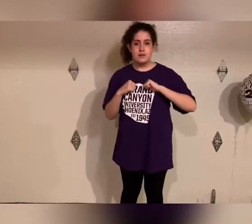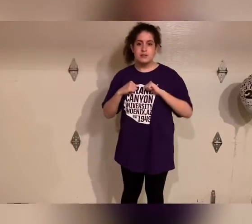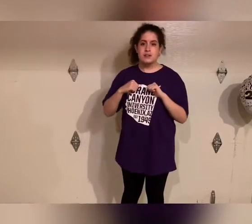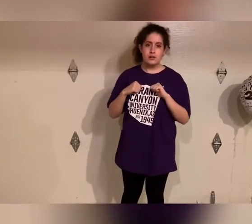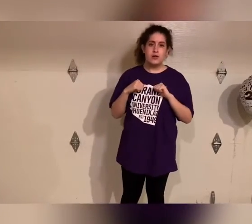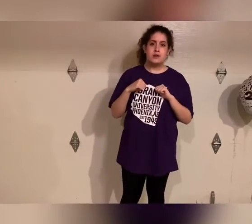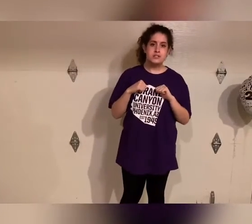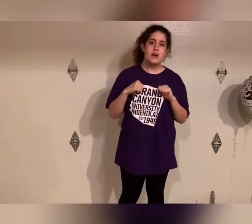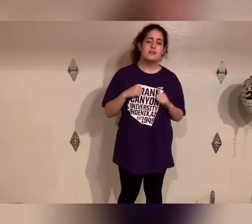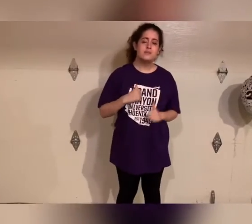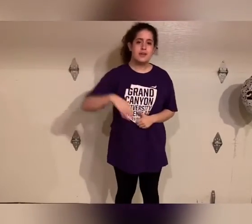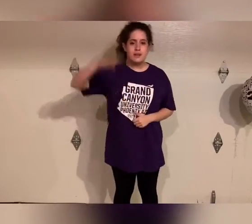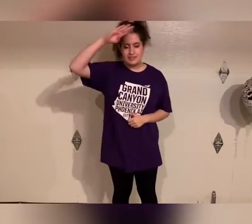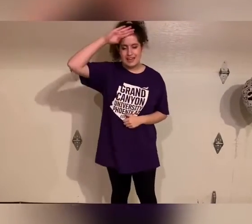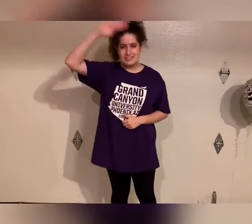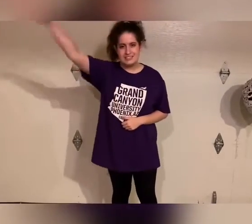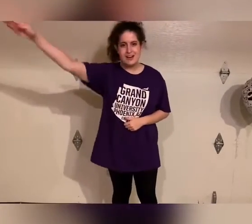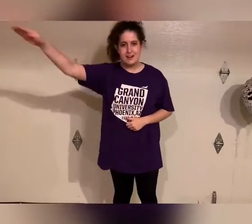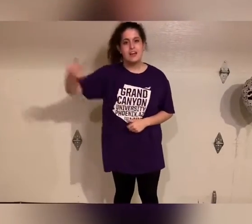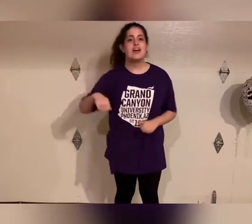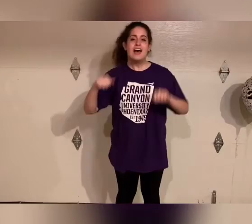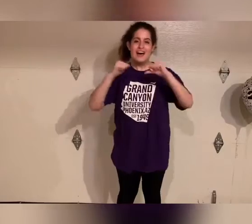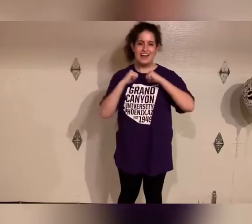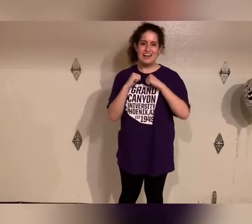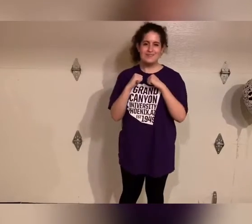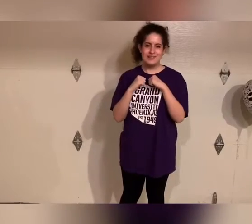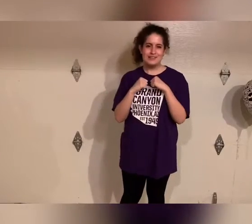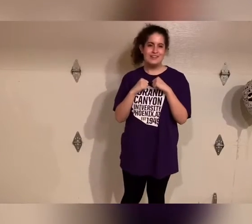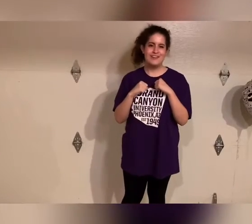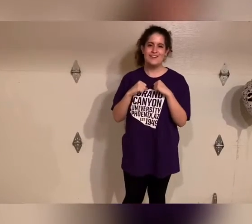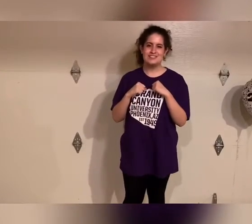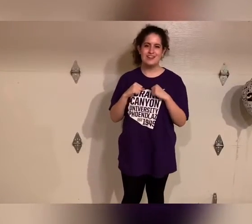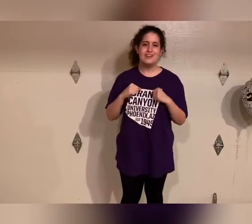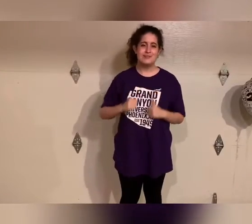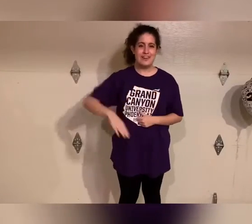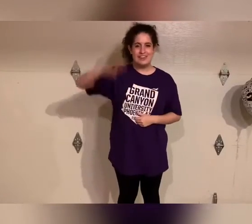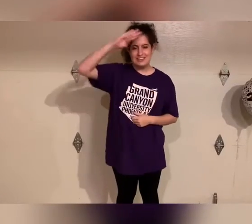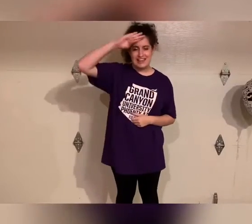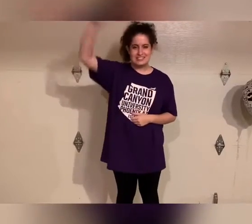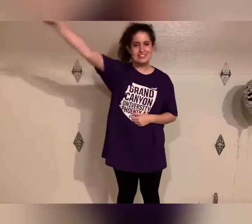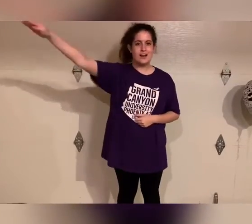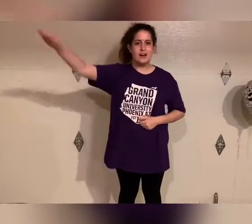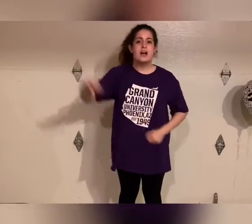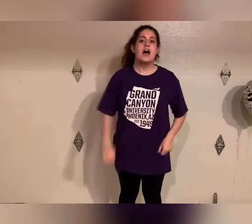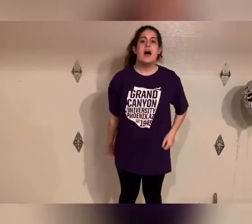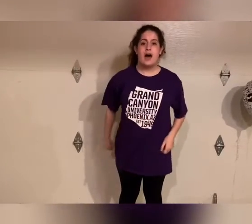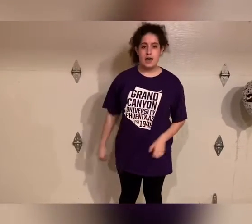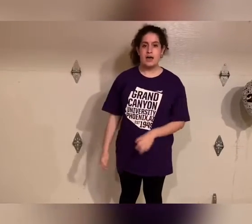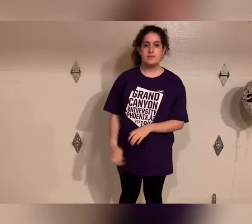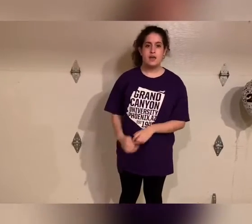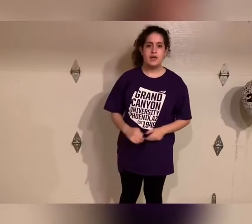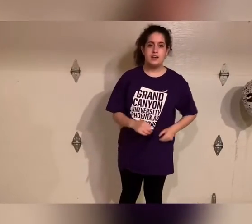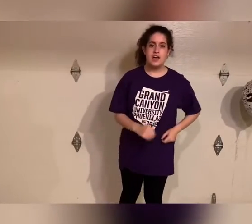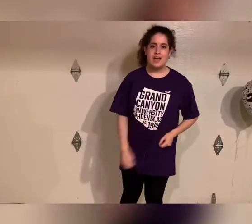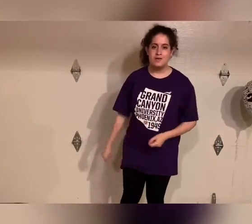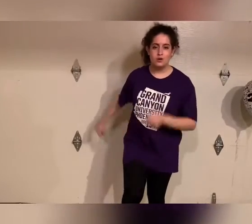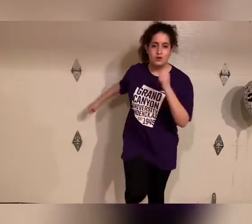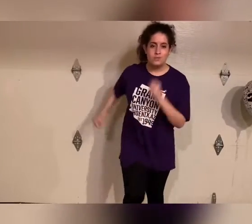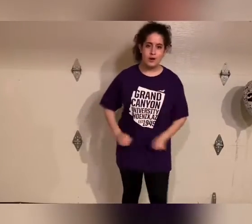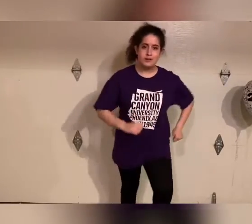the Lord's army. Yes, sir! I'm in the Lord's army. Yes, sir! I may never march